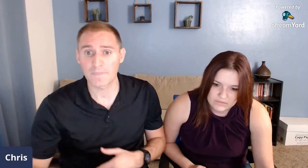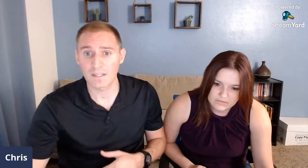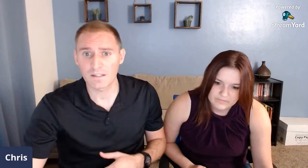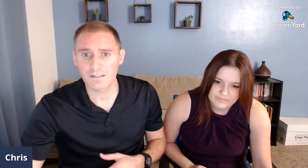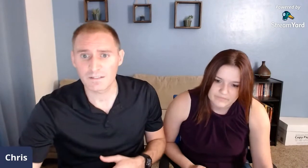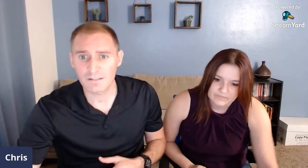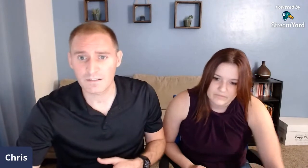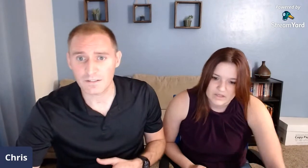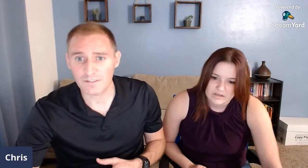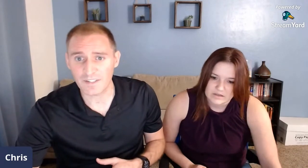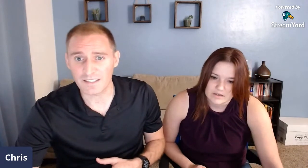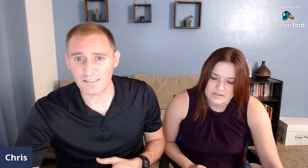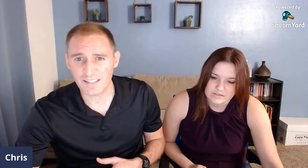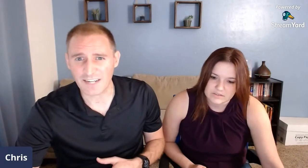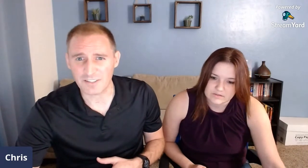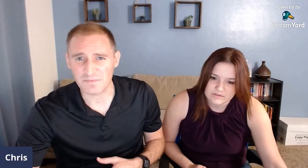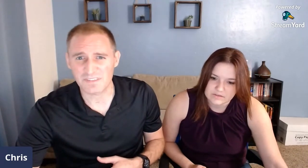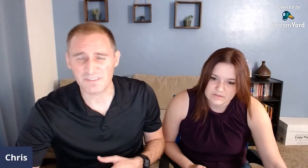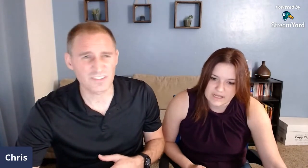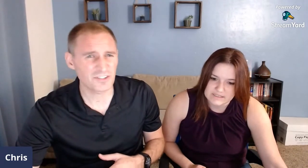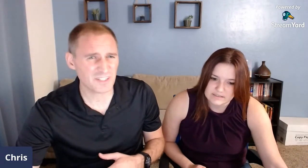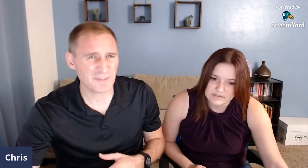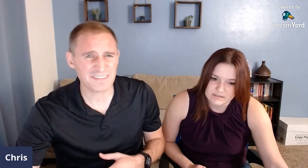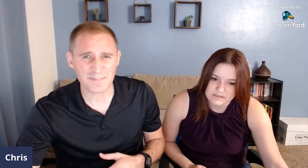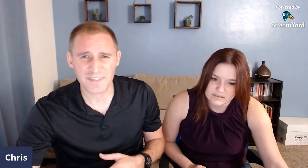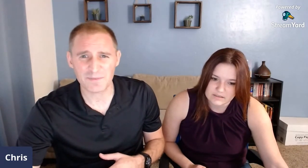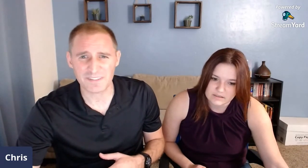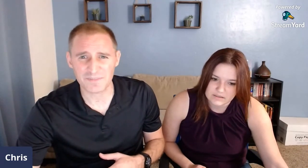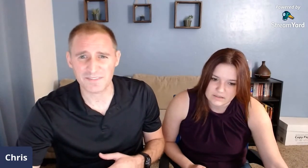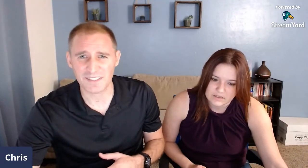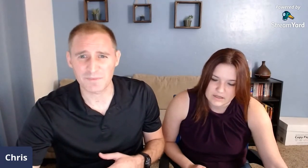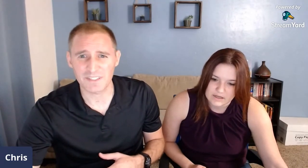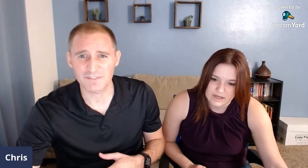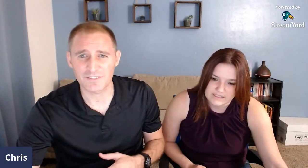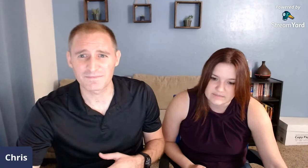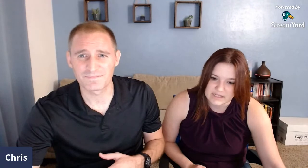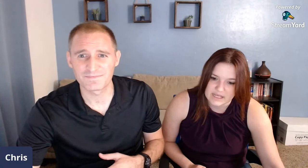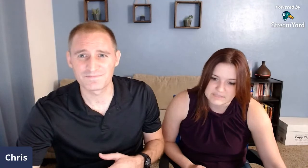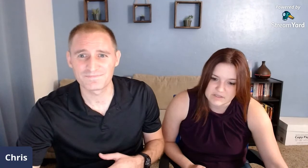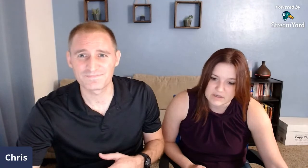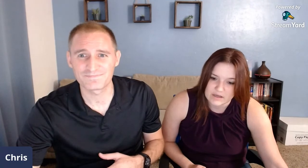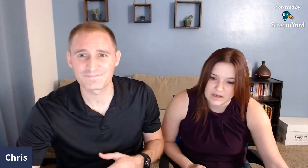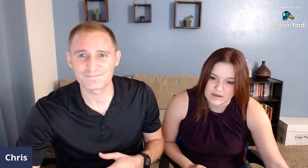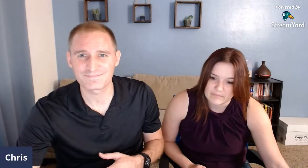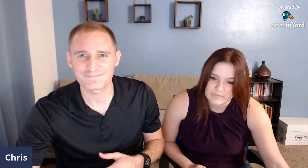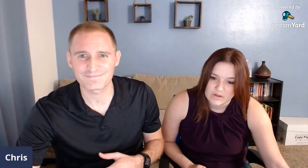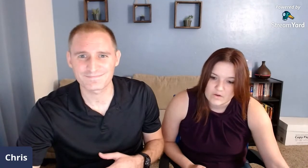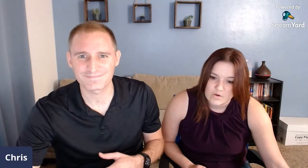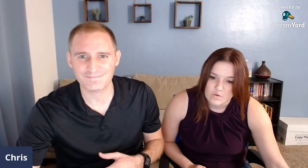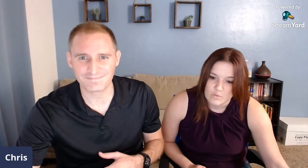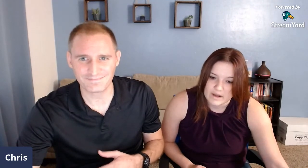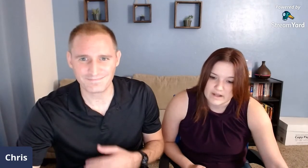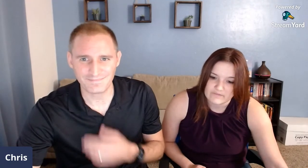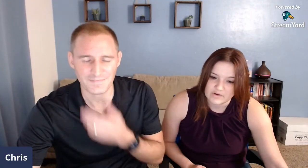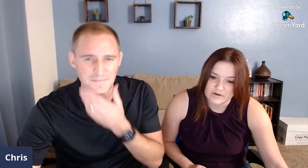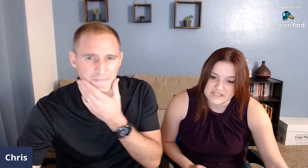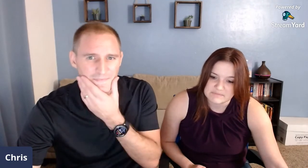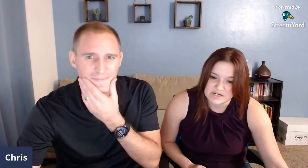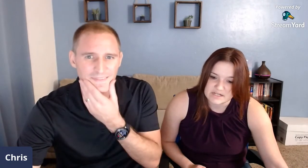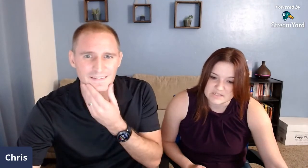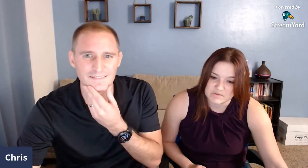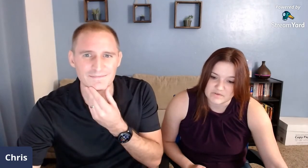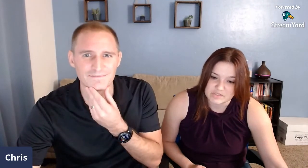there. So you'll find acronyms usually mean the same thing, but sometimes they can be different. I had somebody ask me, what have